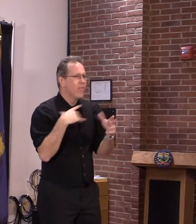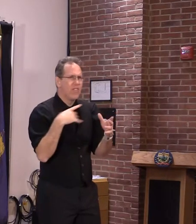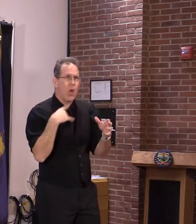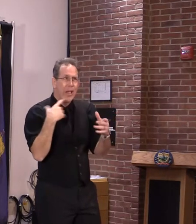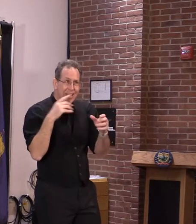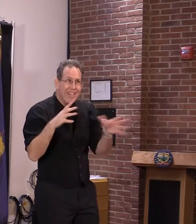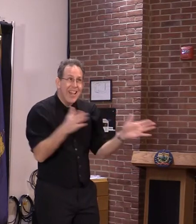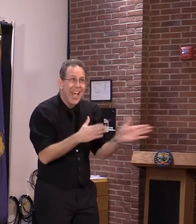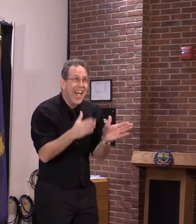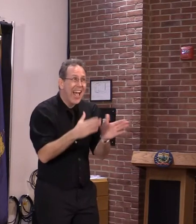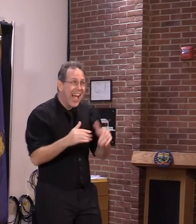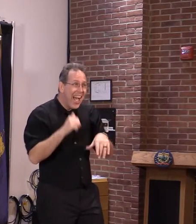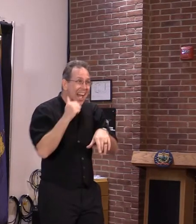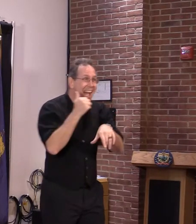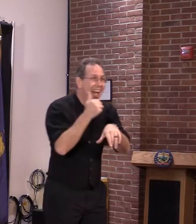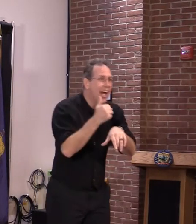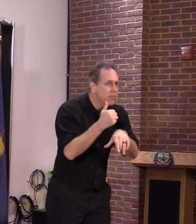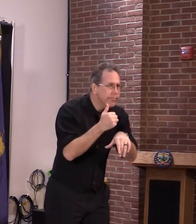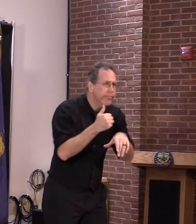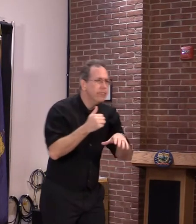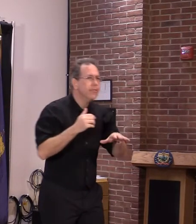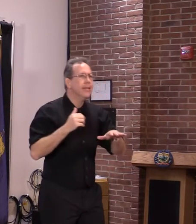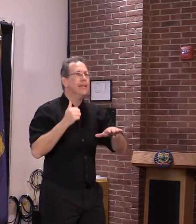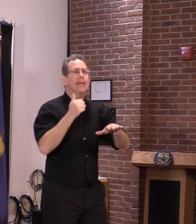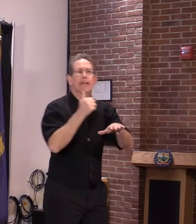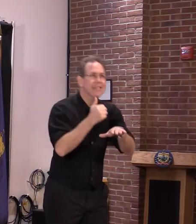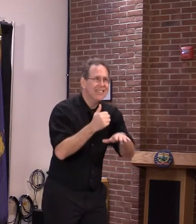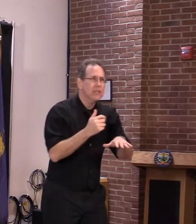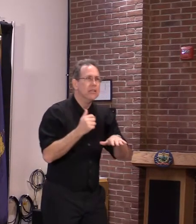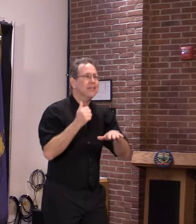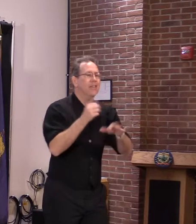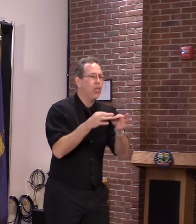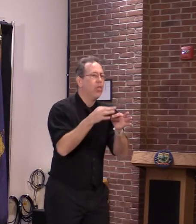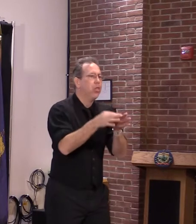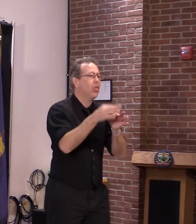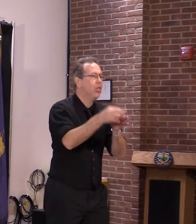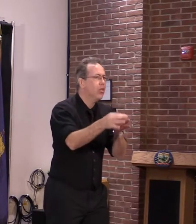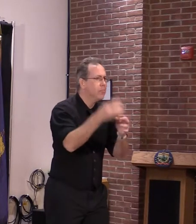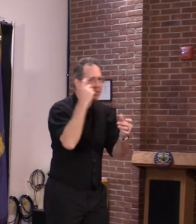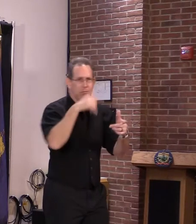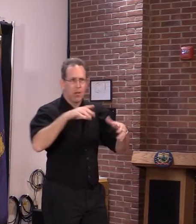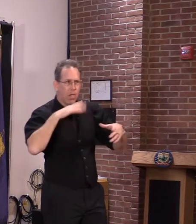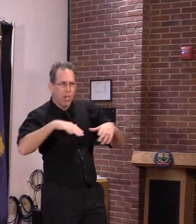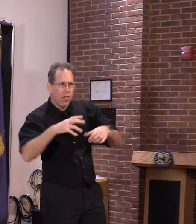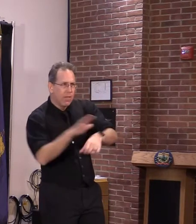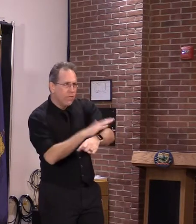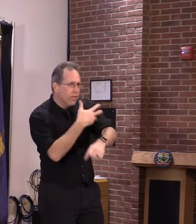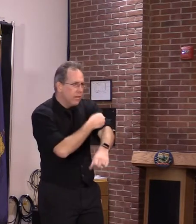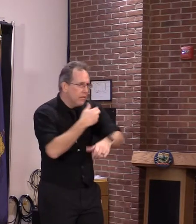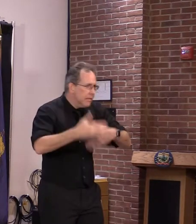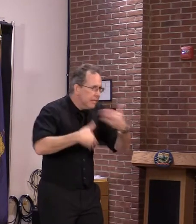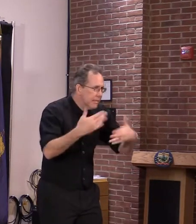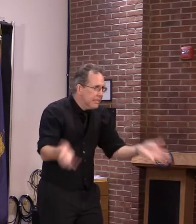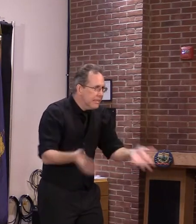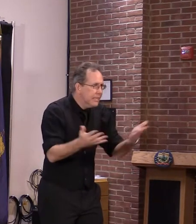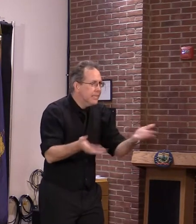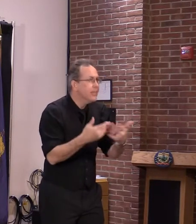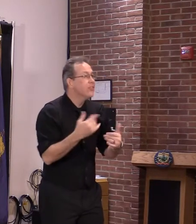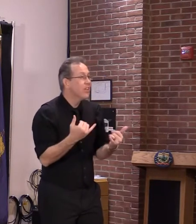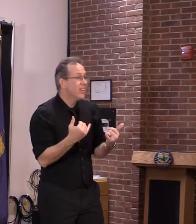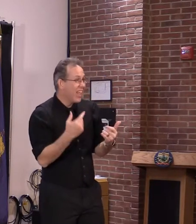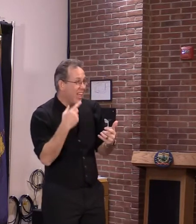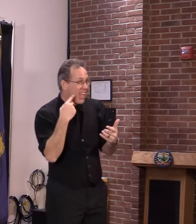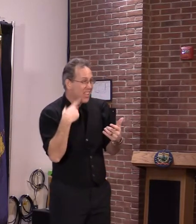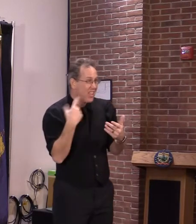February vacations, which is approximately February 28th. And in our most recent guidance, we signaled that not only are we pushing it back to the 28th, but we'll